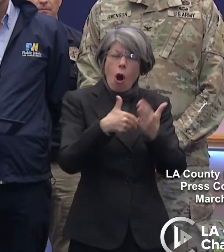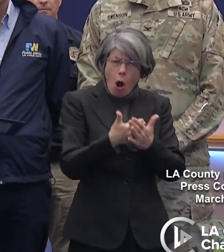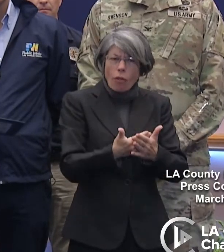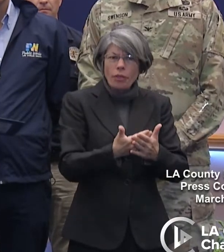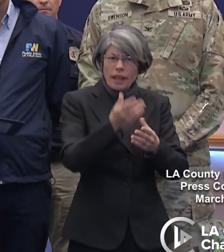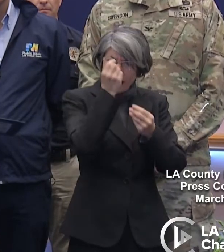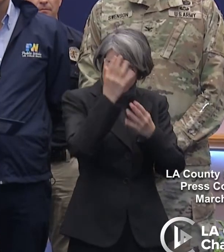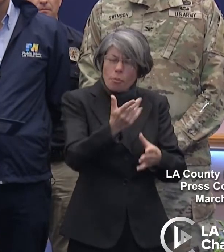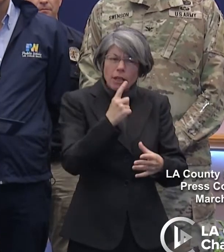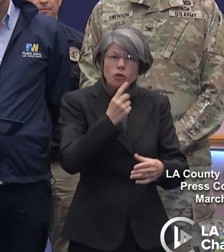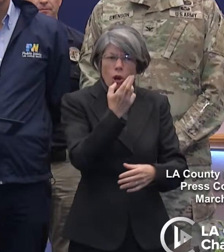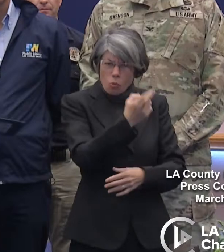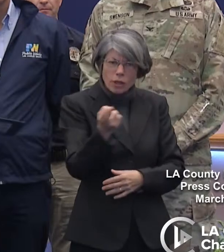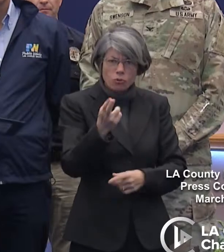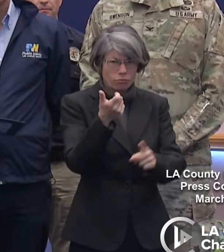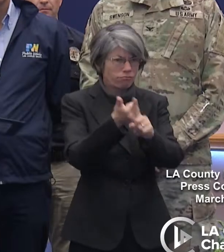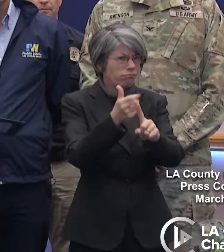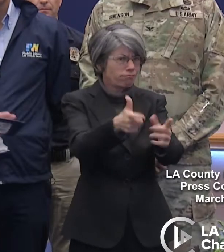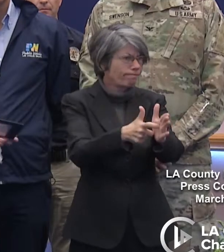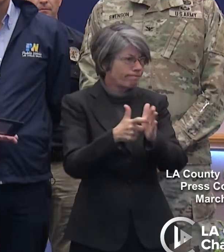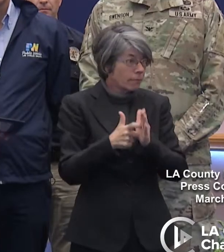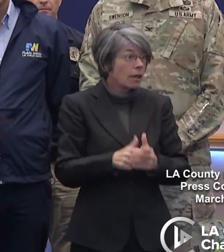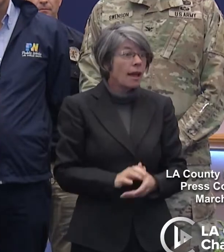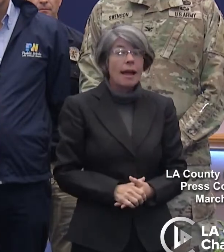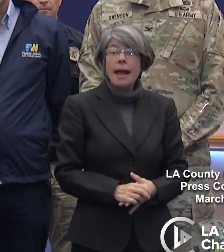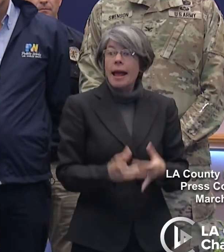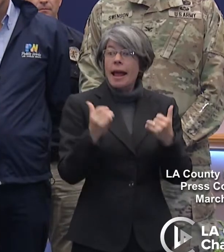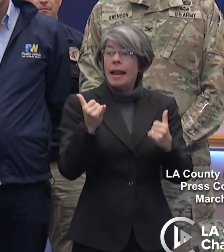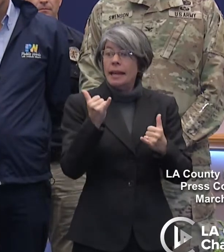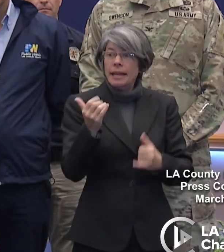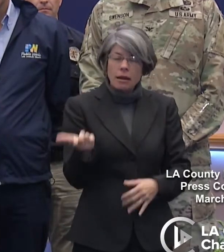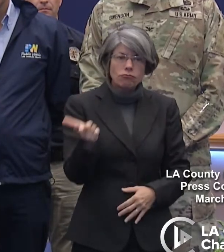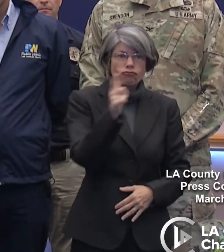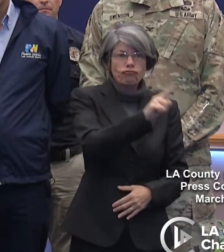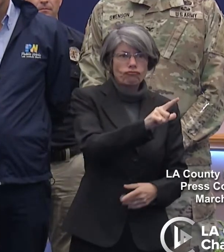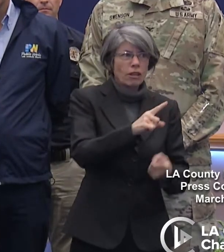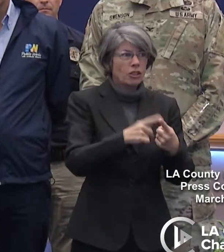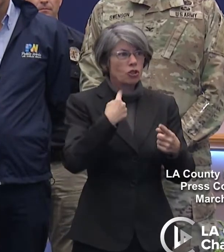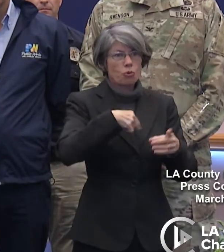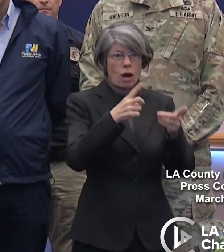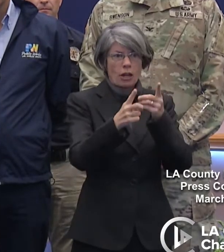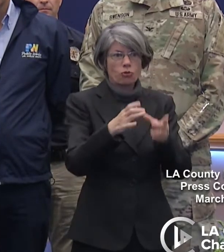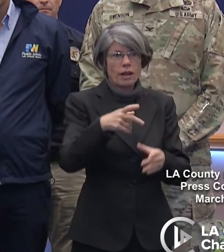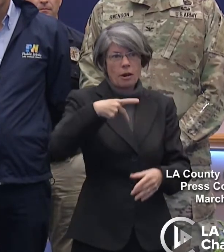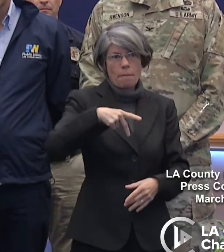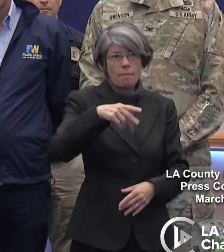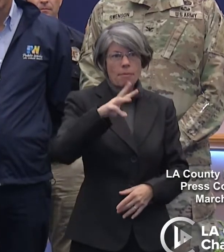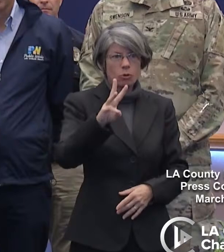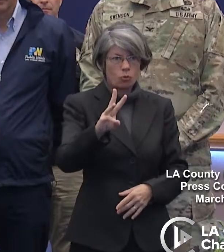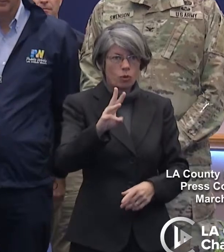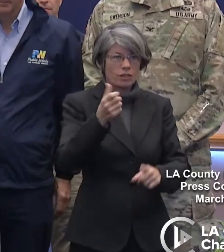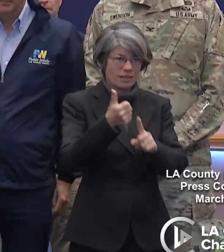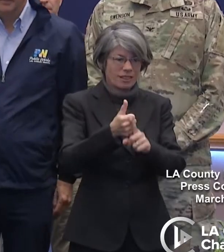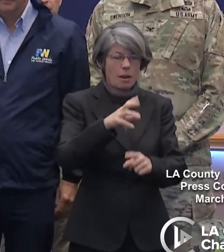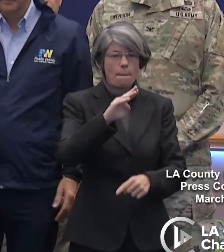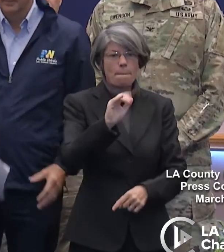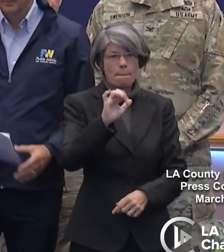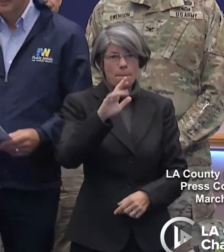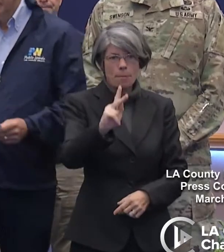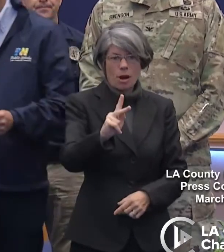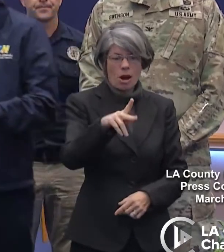information and resources that they need. With that, I would now like to turn it over to our Director of Public Works, Mark Pastrella. Thank